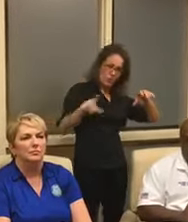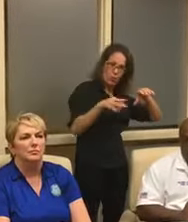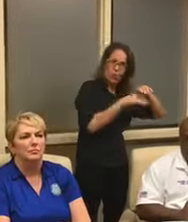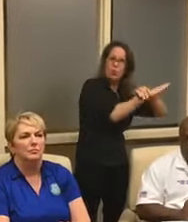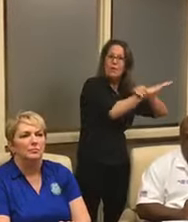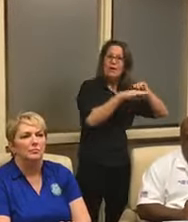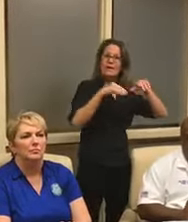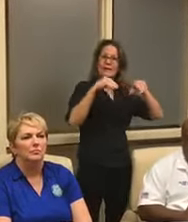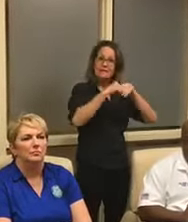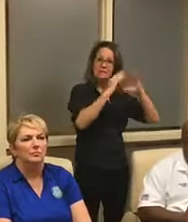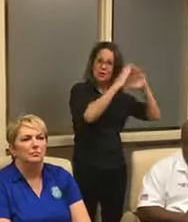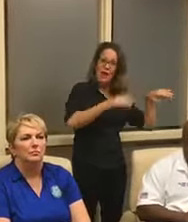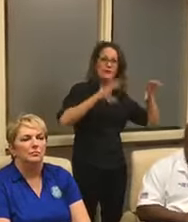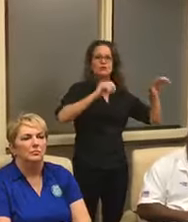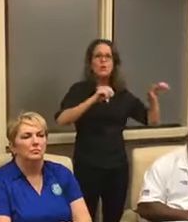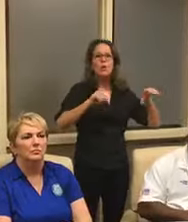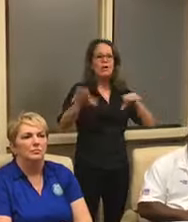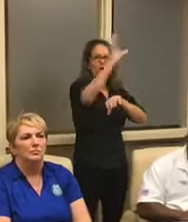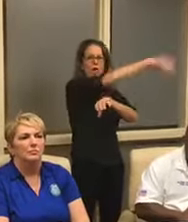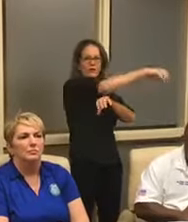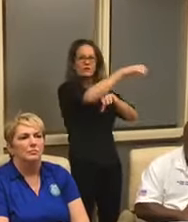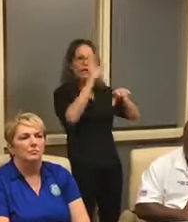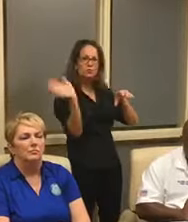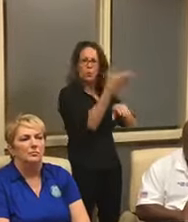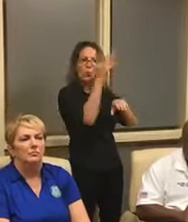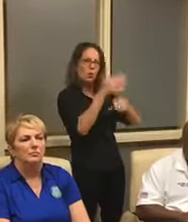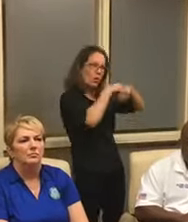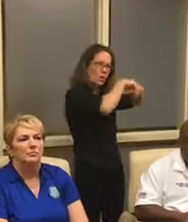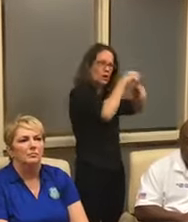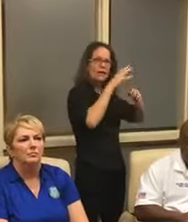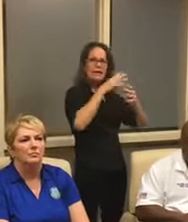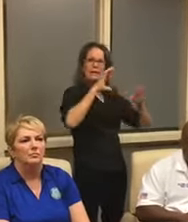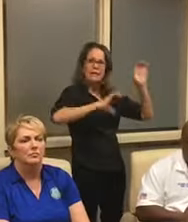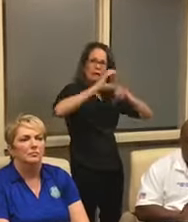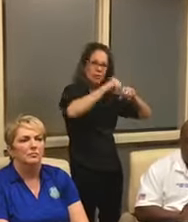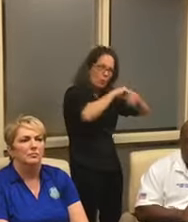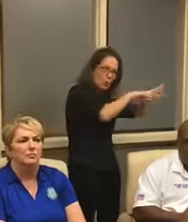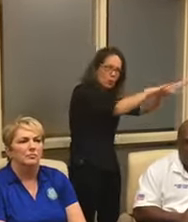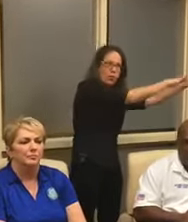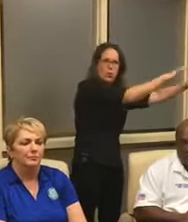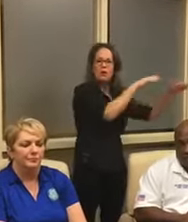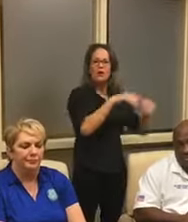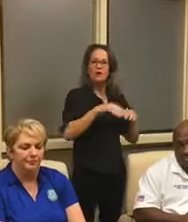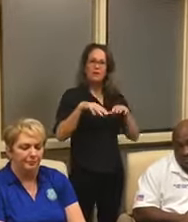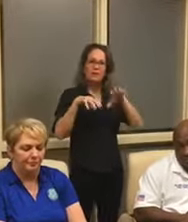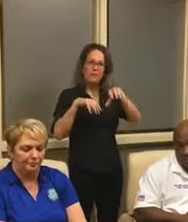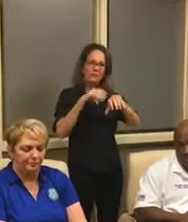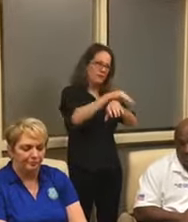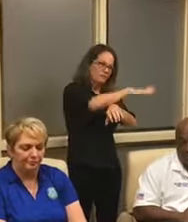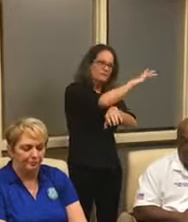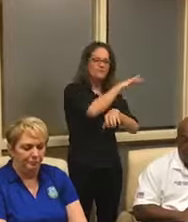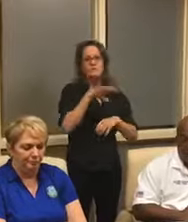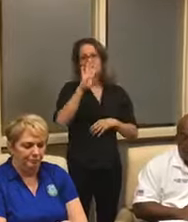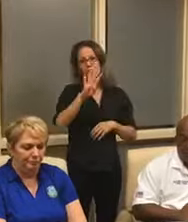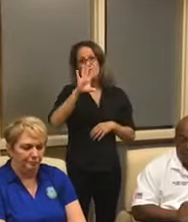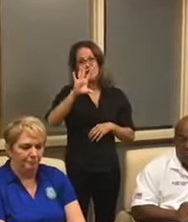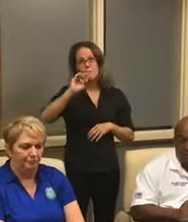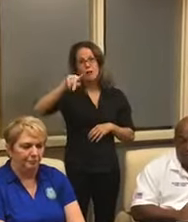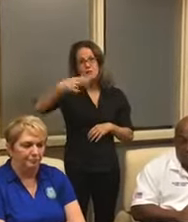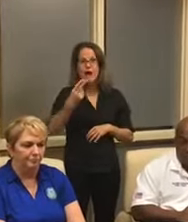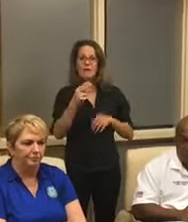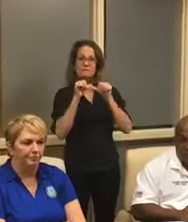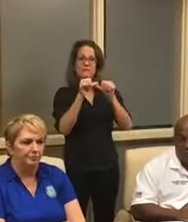back into your dwelling. Okay. So we're going to cease operations around 45 miles an hour, sustained winds. We're going to